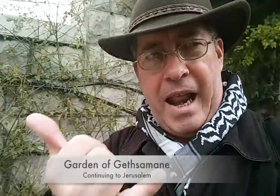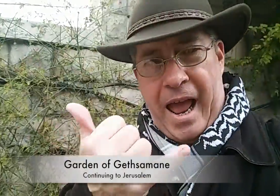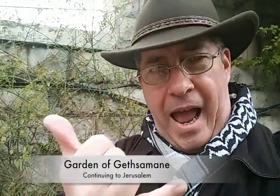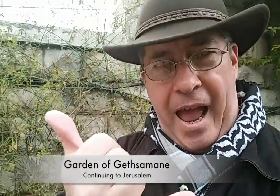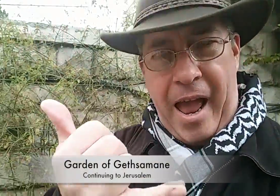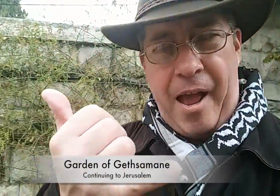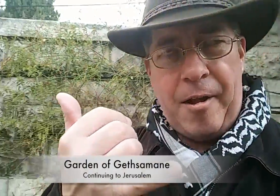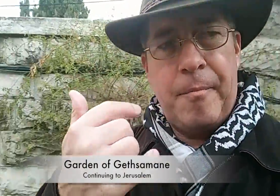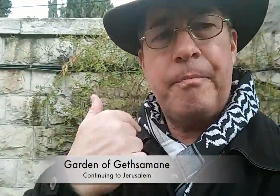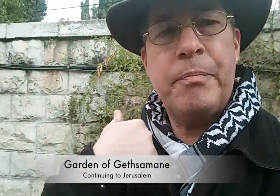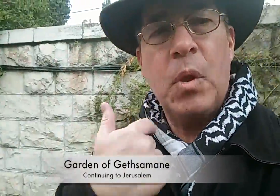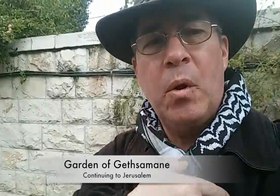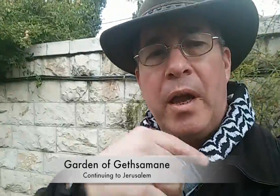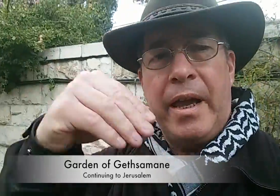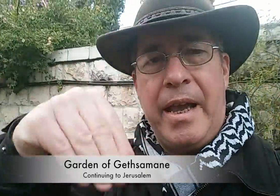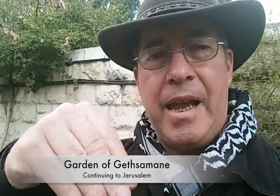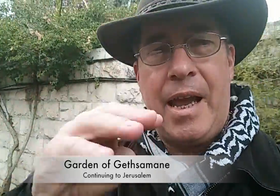pray. So now we are